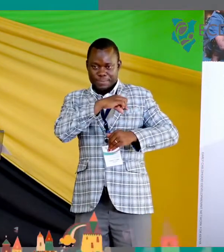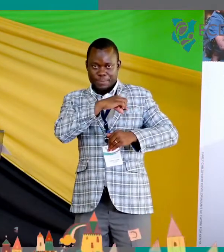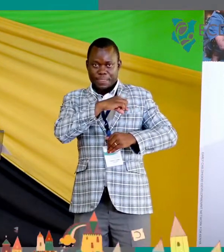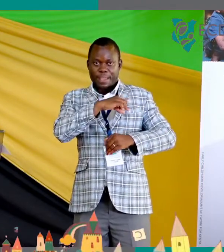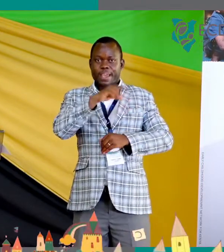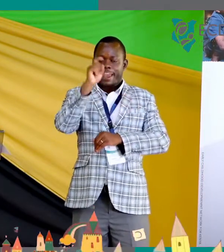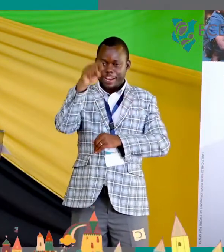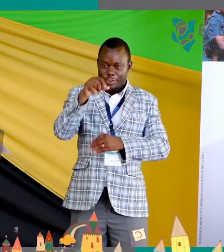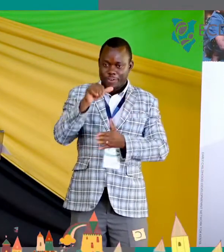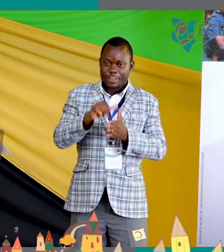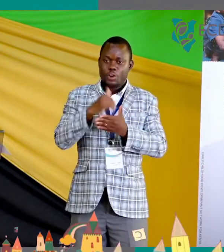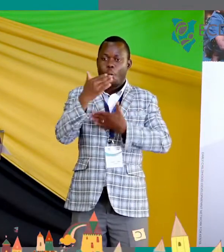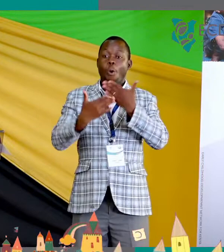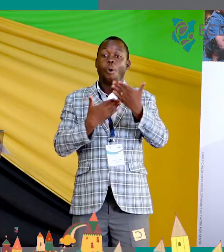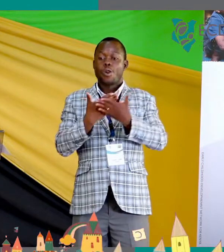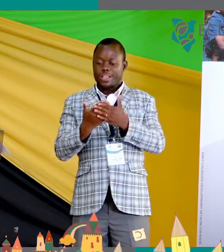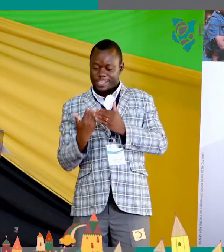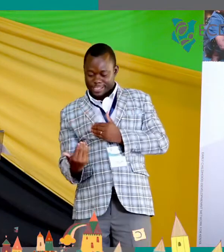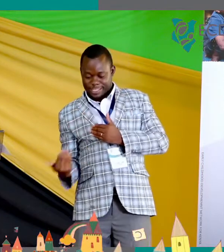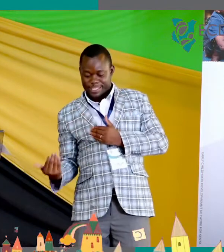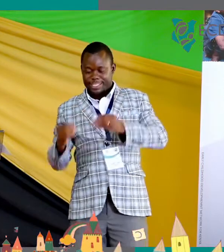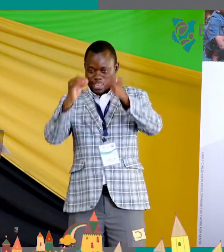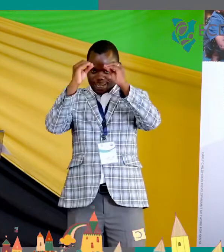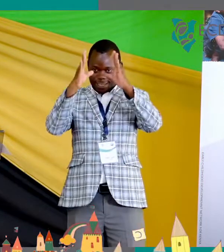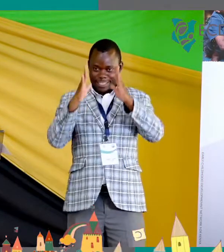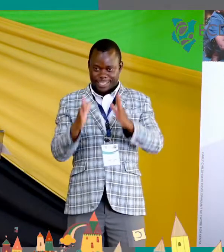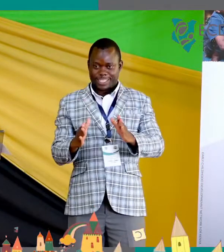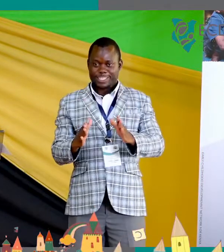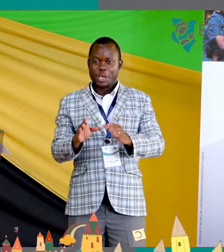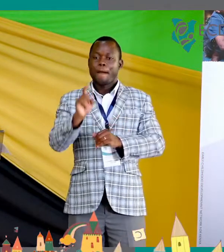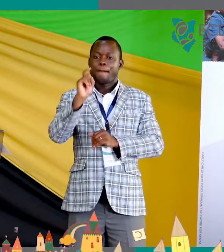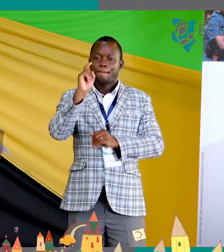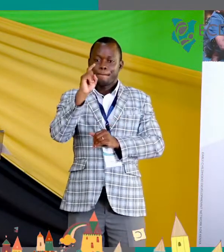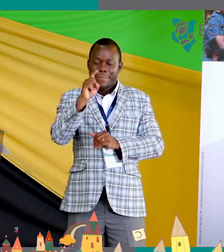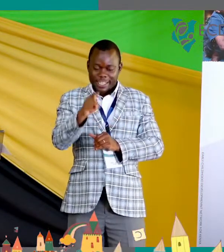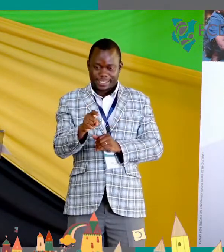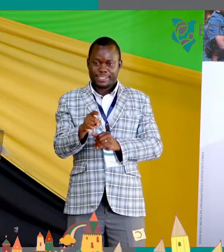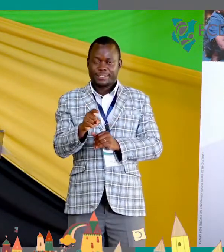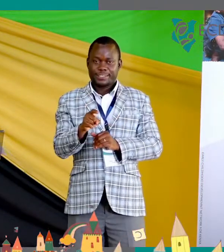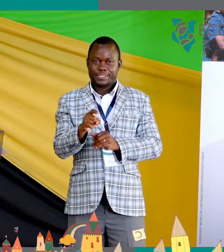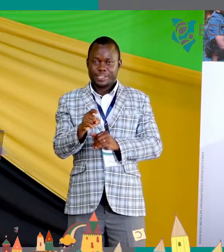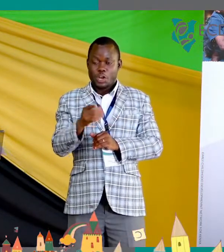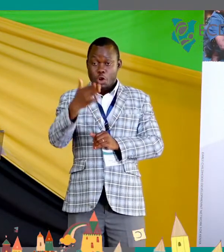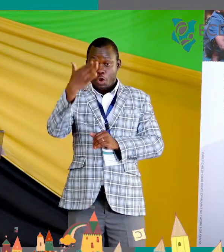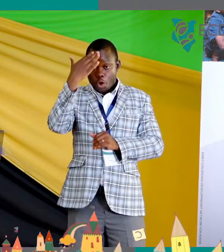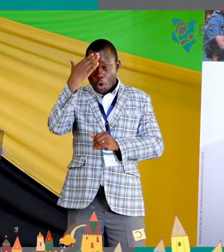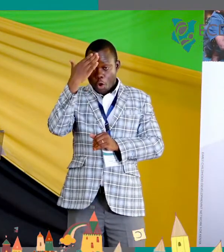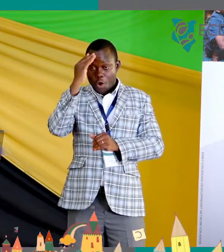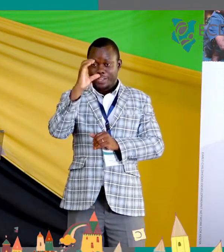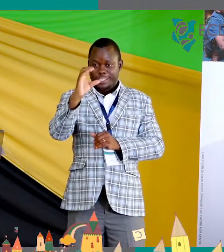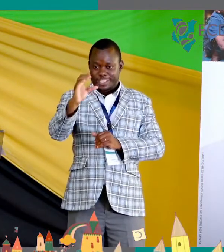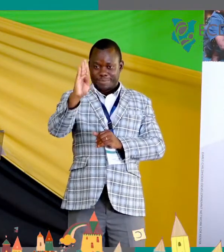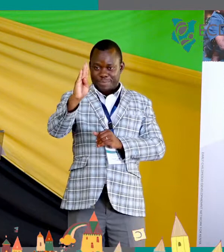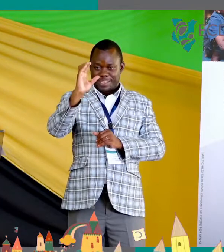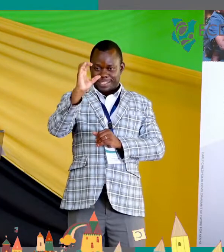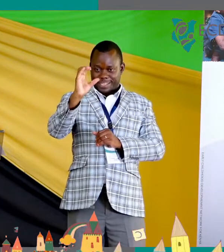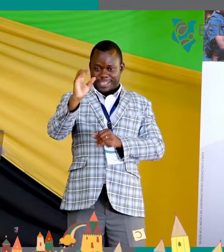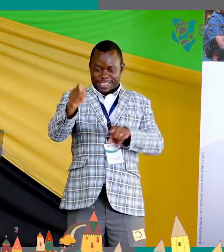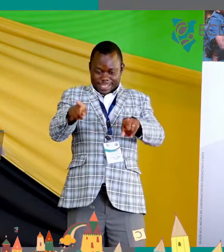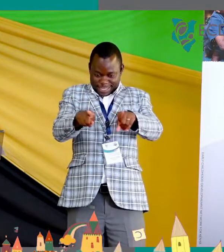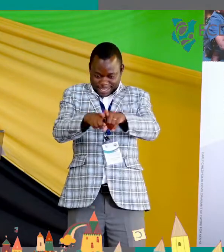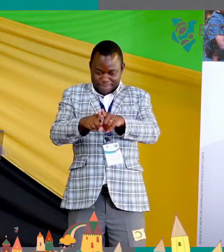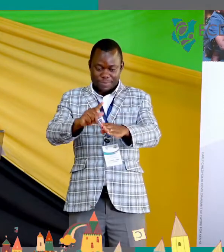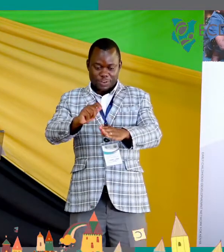assured that our ECD teachers are CBC compliant, and we have trained all of them with support